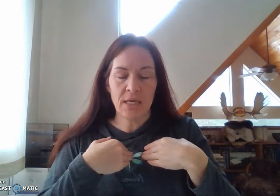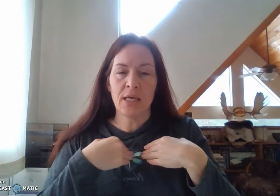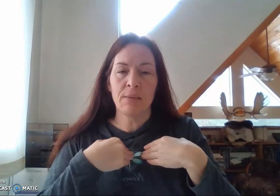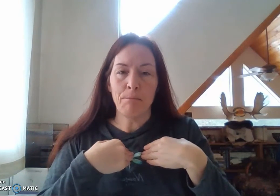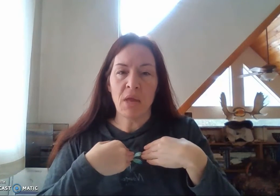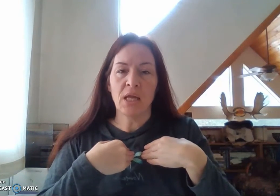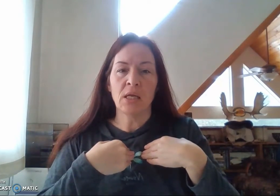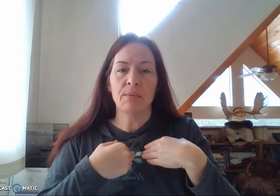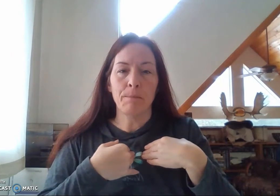Monday, made,